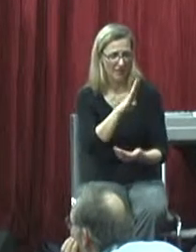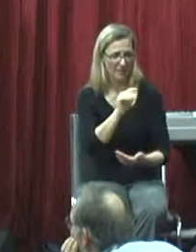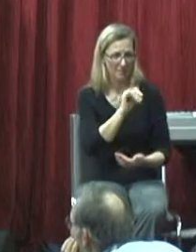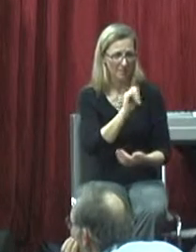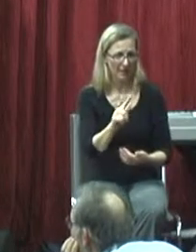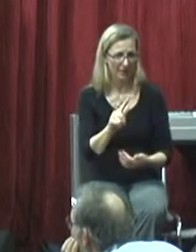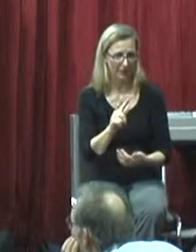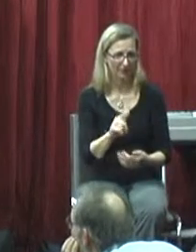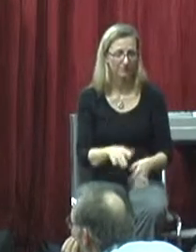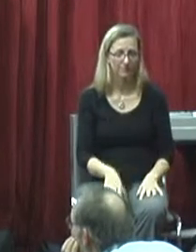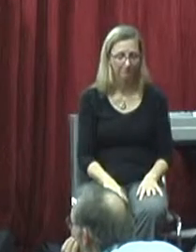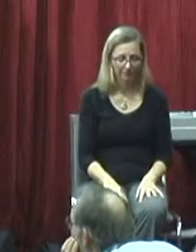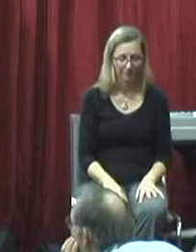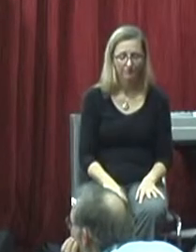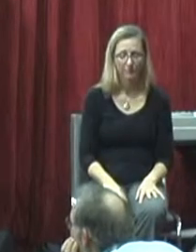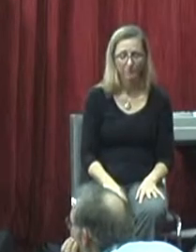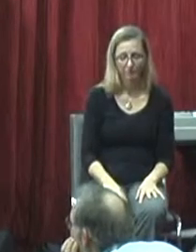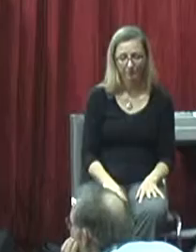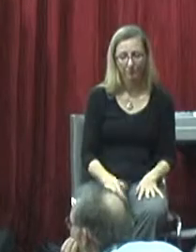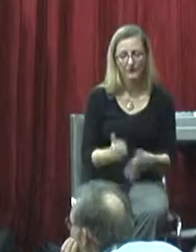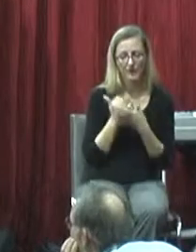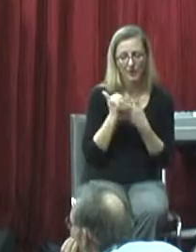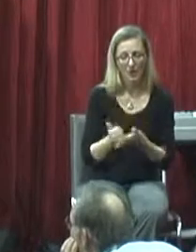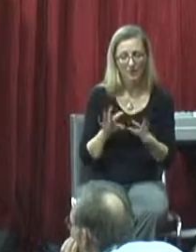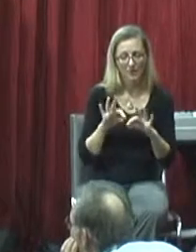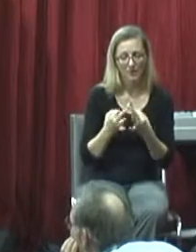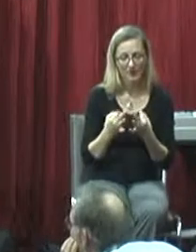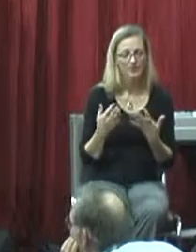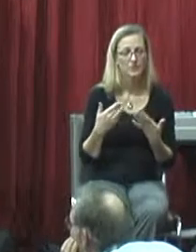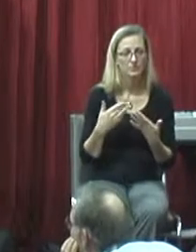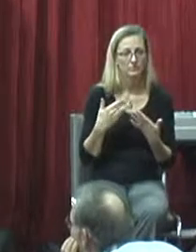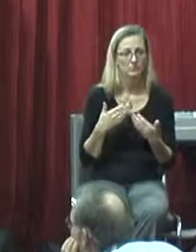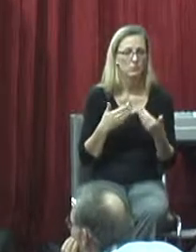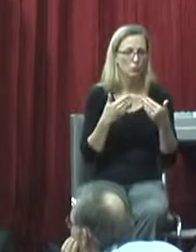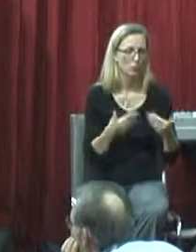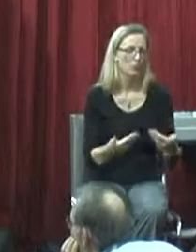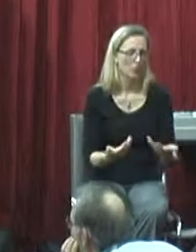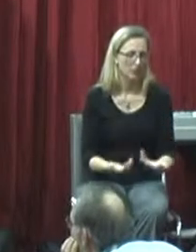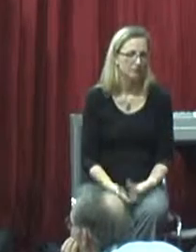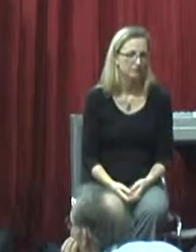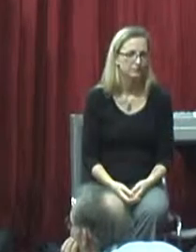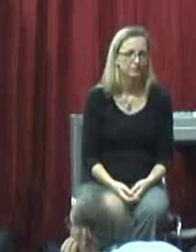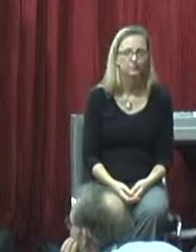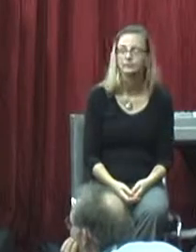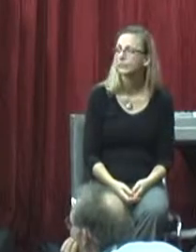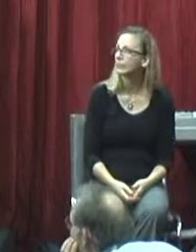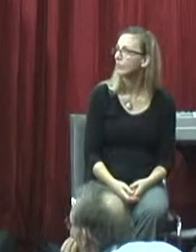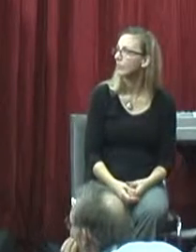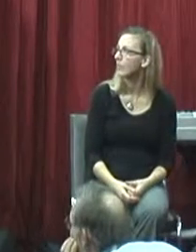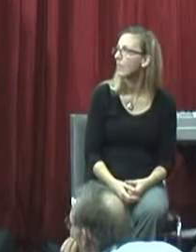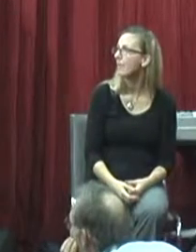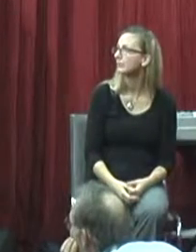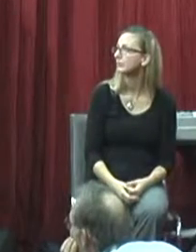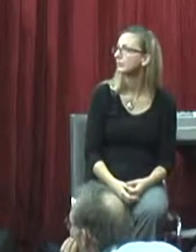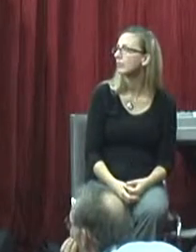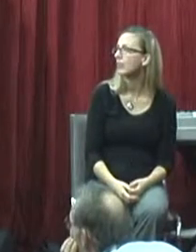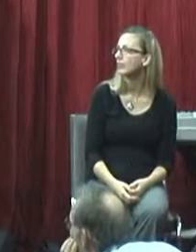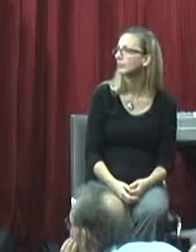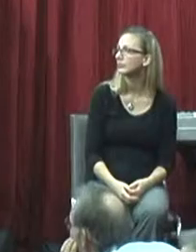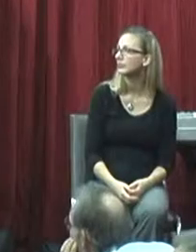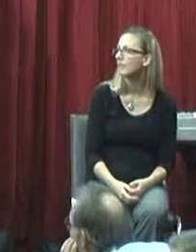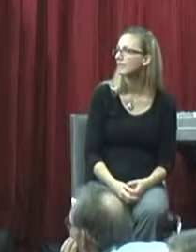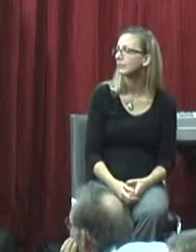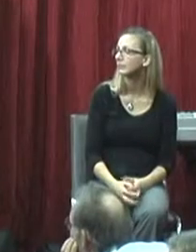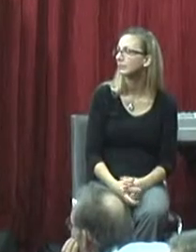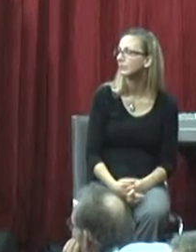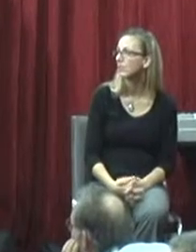enabled Jacob's family to move forward. Now, this ties into the time of the calendar we are in, and also